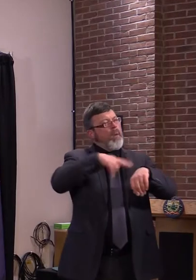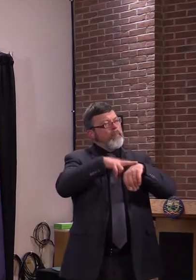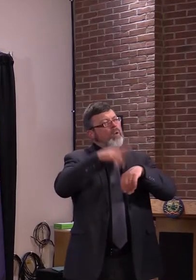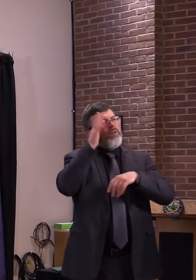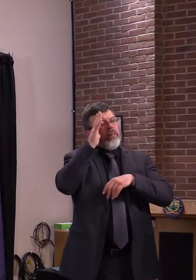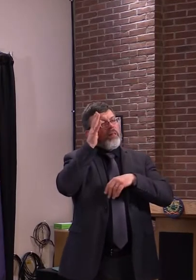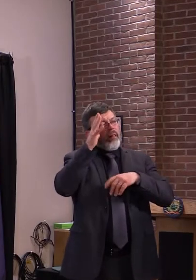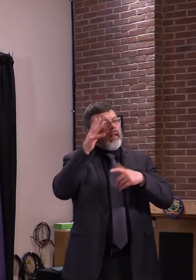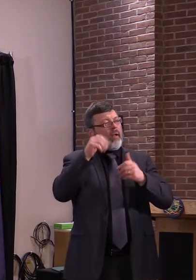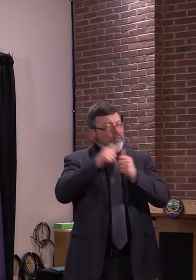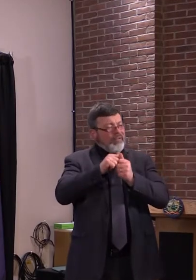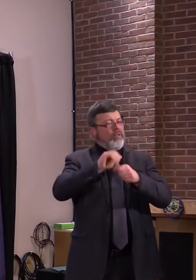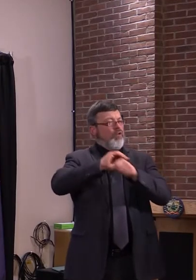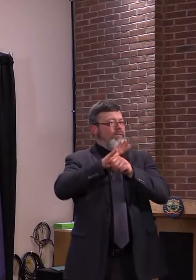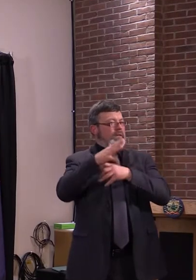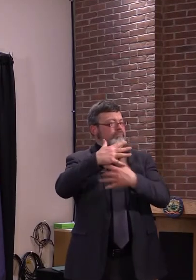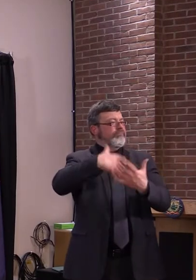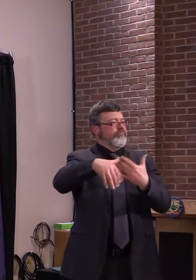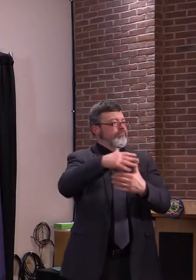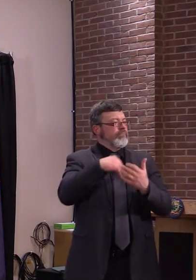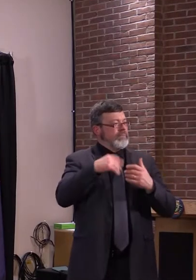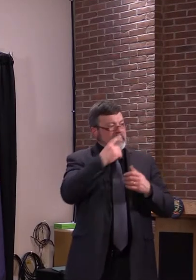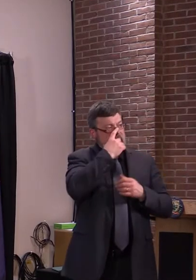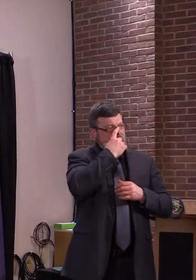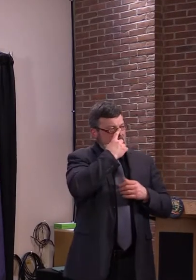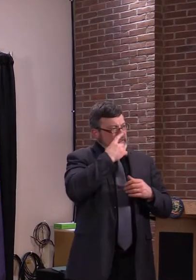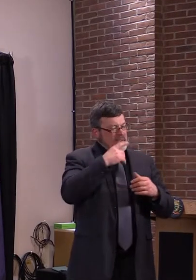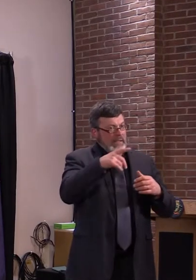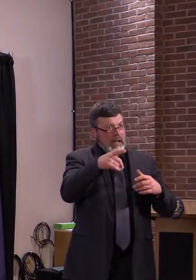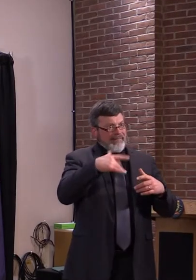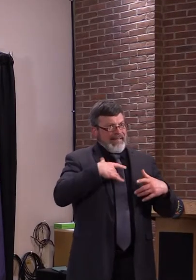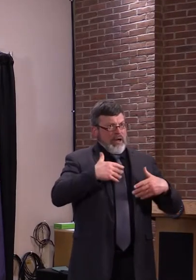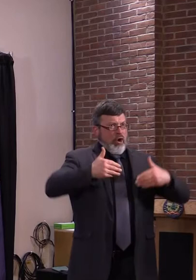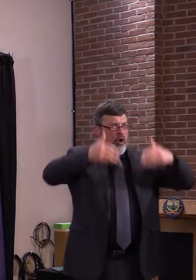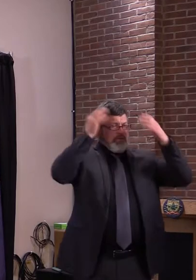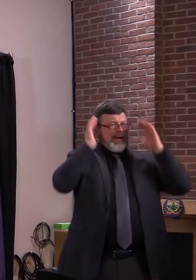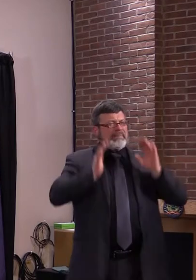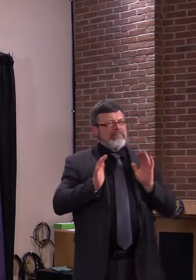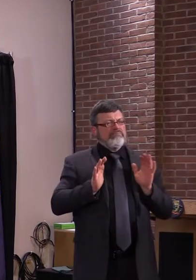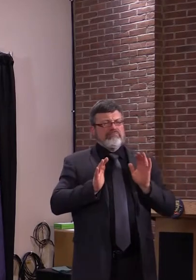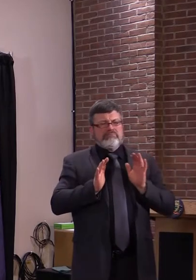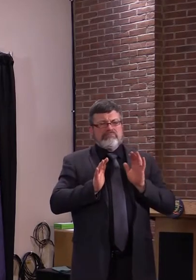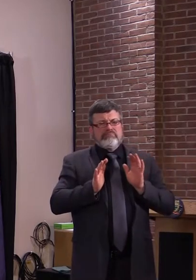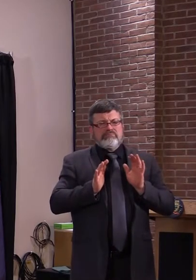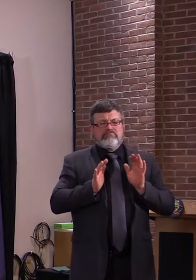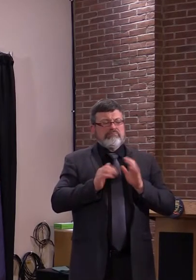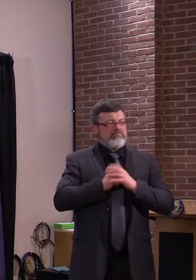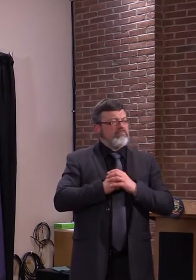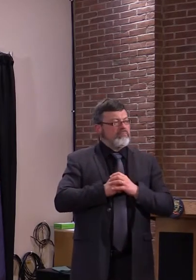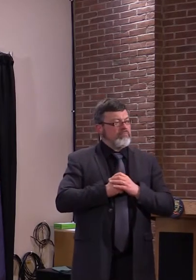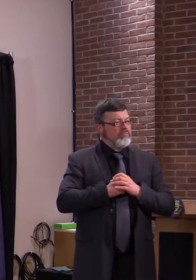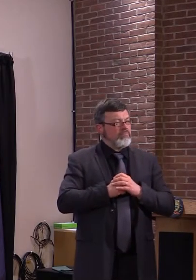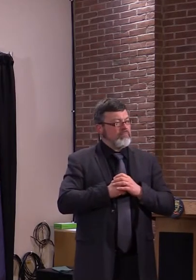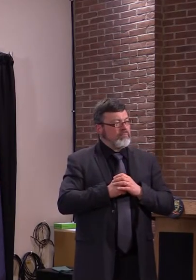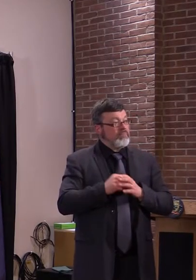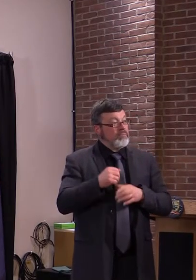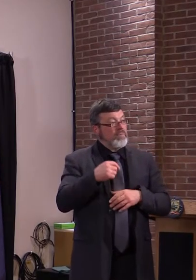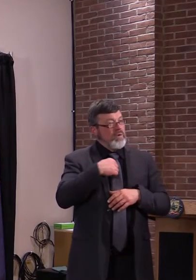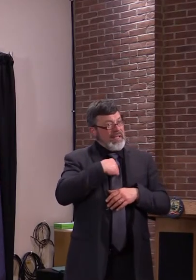fast. Be open and flexible to the changes ahead as we look to the future with hope.